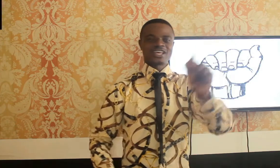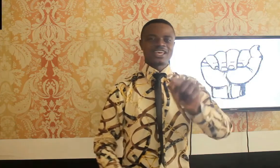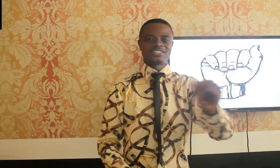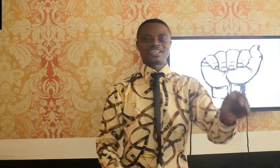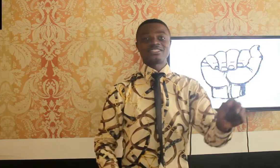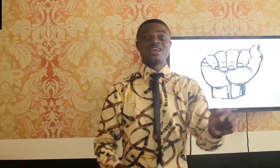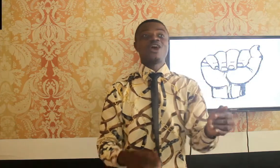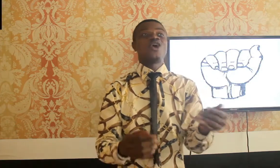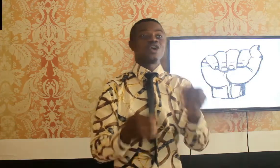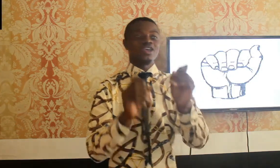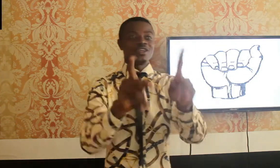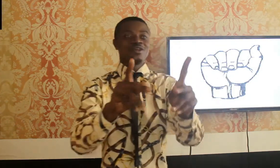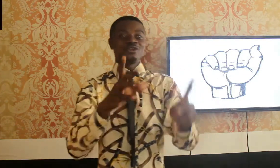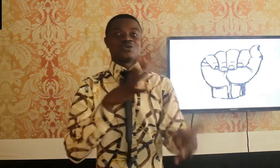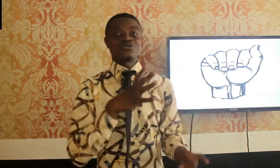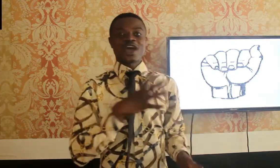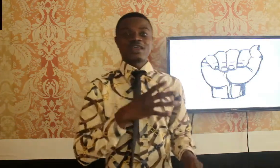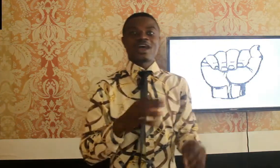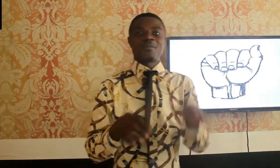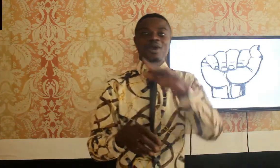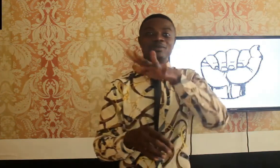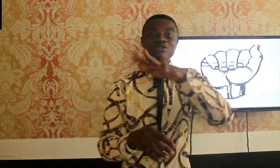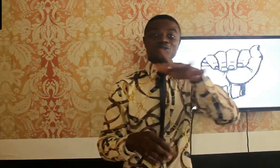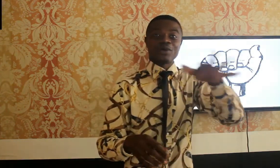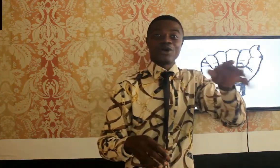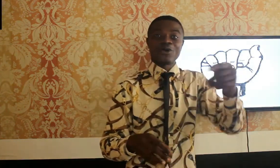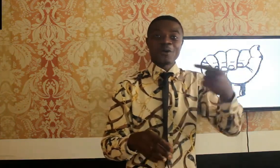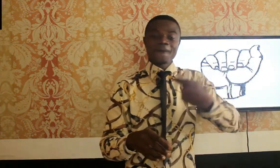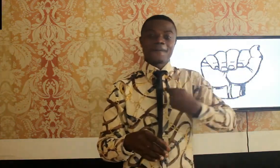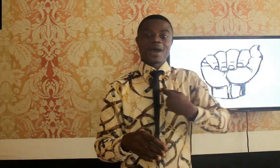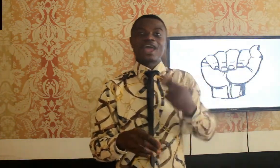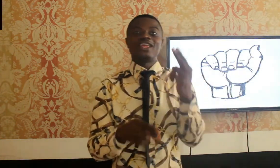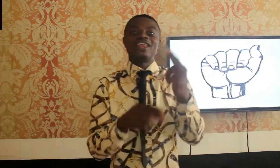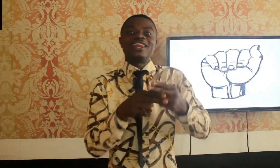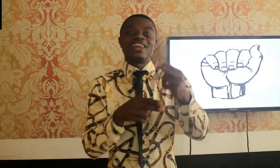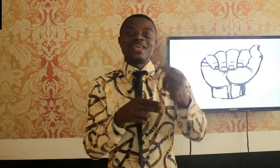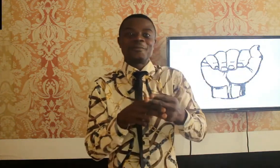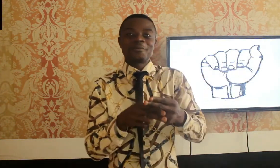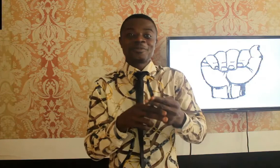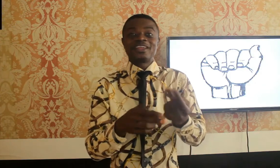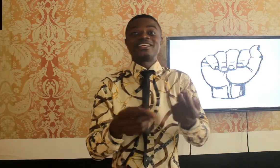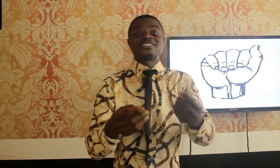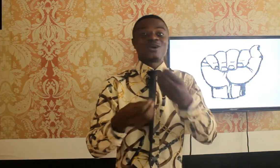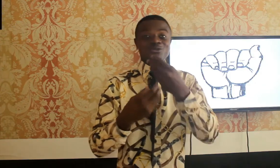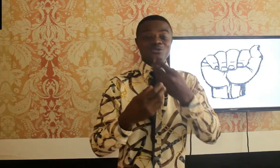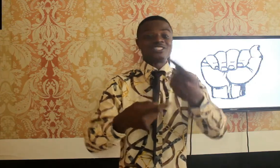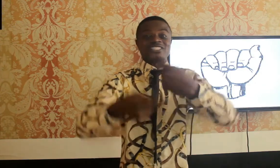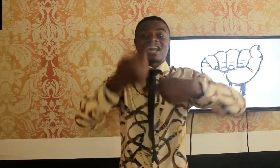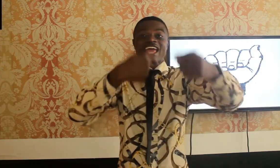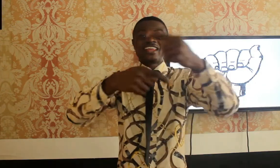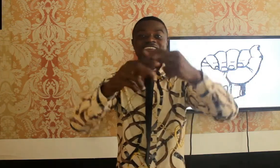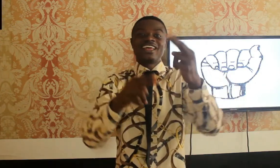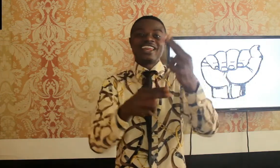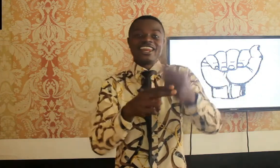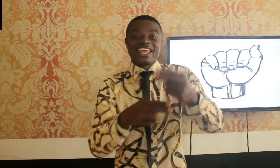sign Z. Okay, so fine. I'm coming to spell my name. This is how to sign